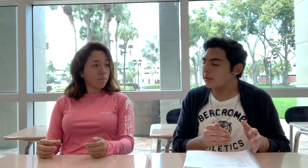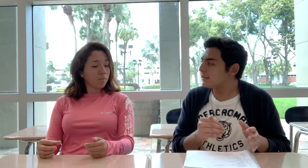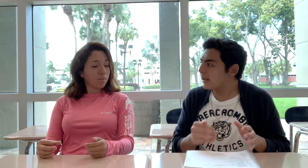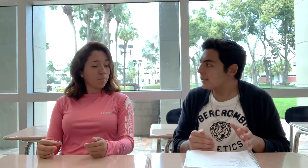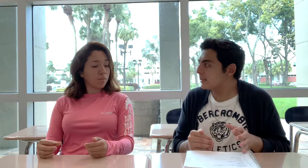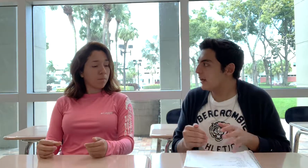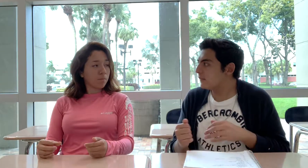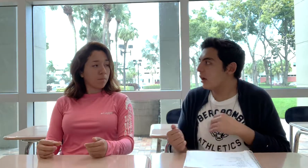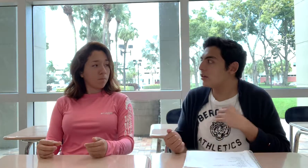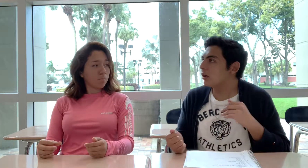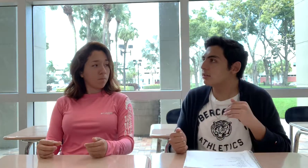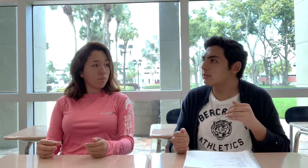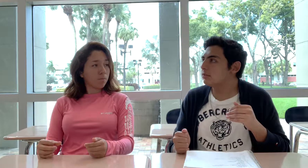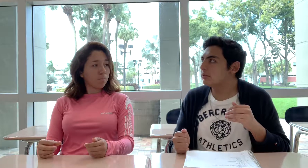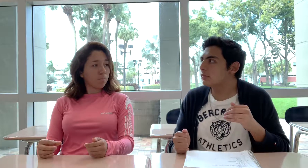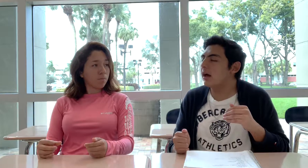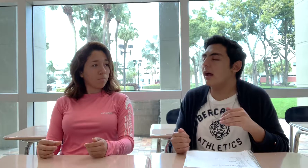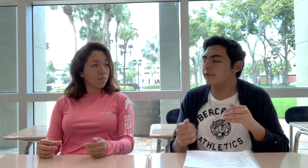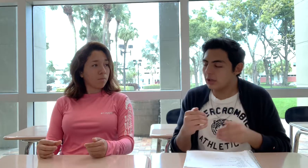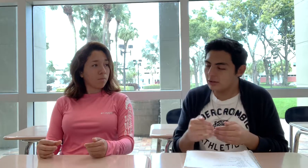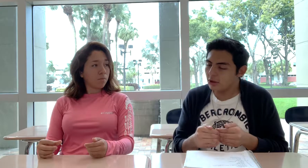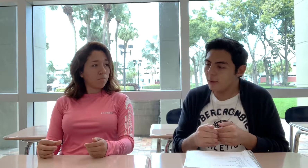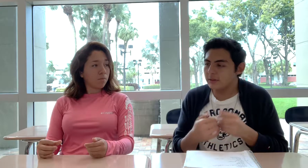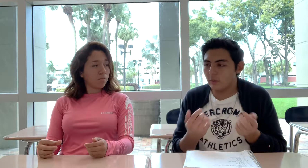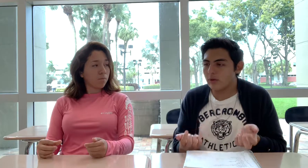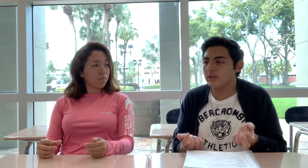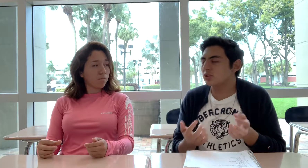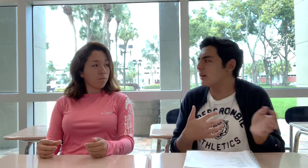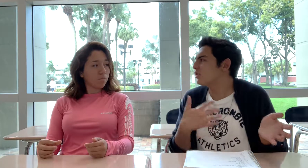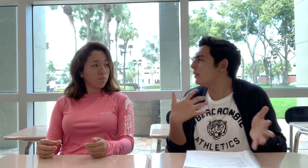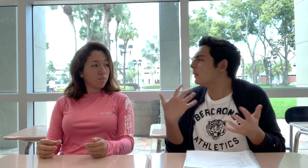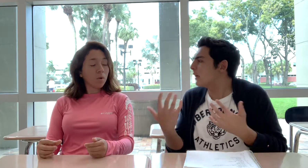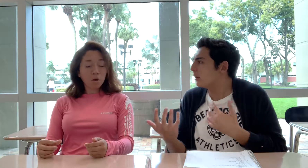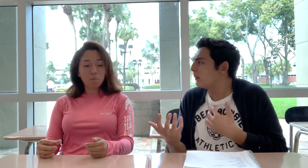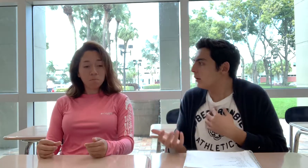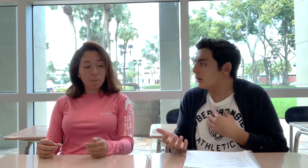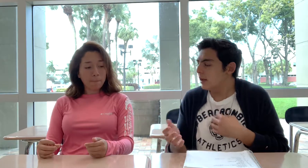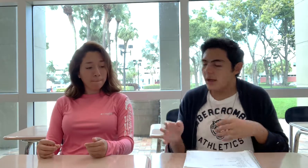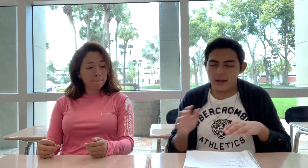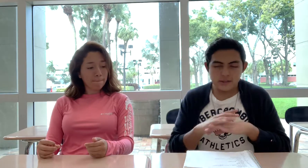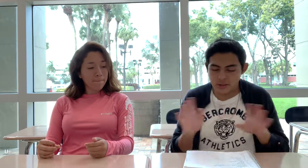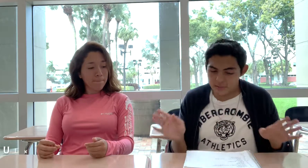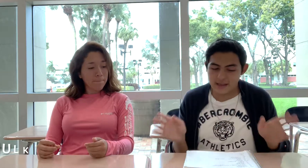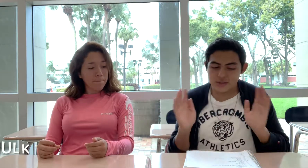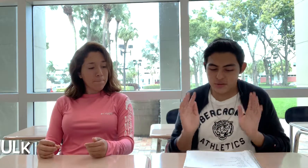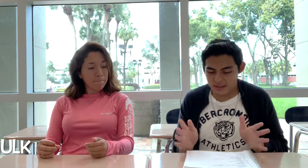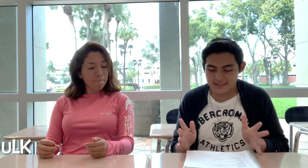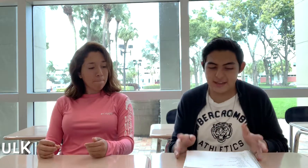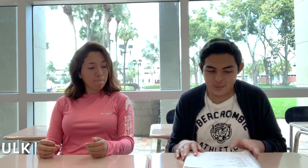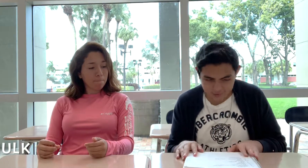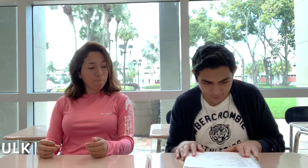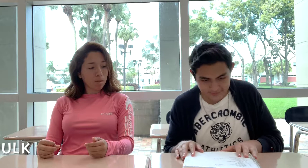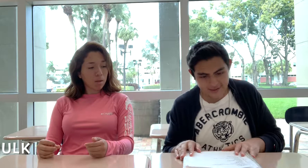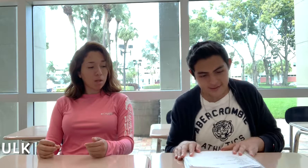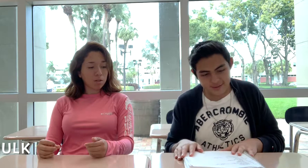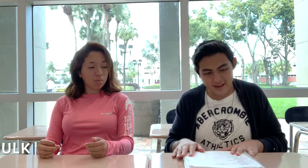many signs that I have not looked. That I've tried to look up. But they weren't those. So I try to make it. I try to make it as realistic as possible. Okay. So yeah.